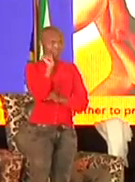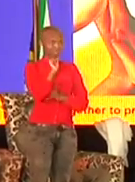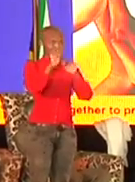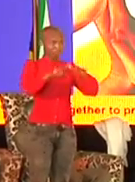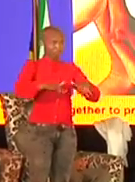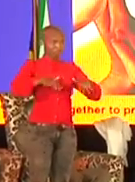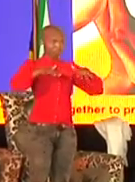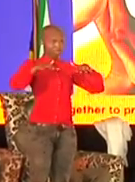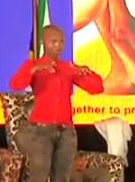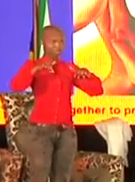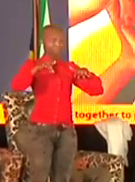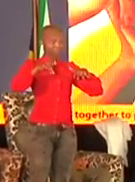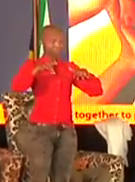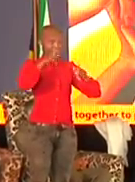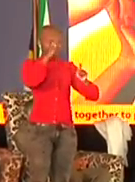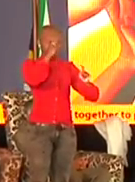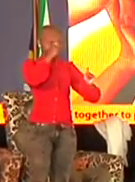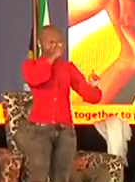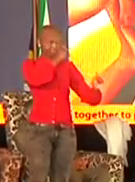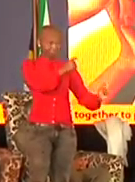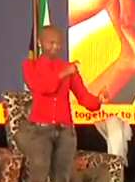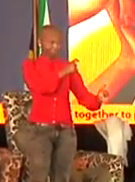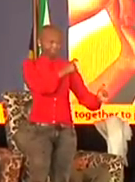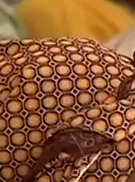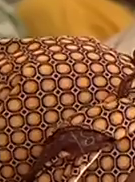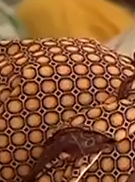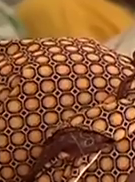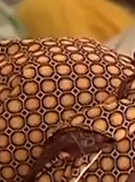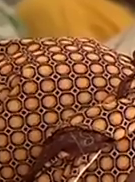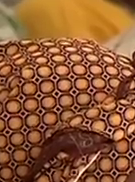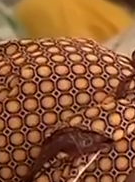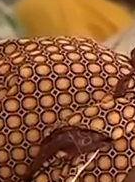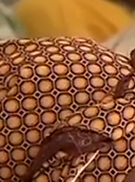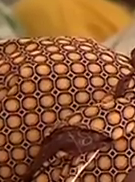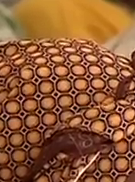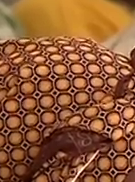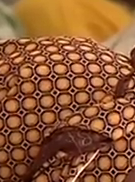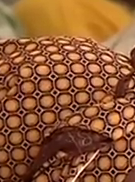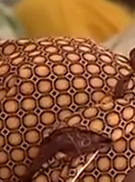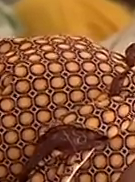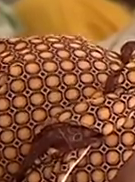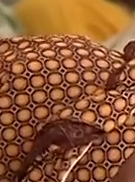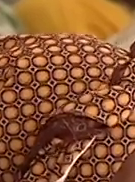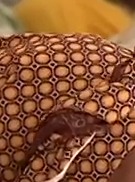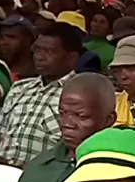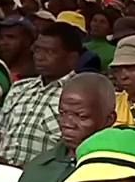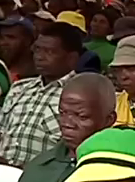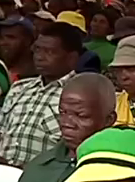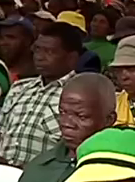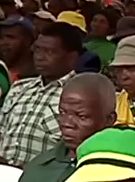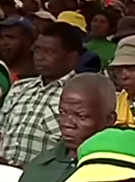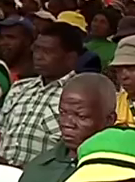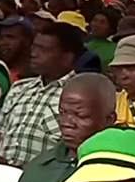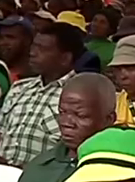As we gather here today in Soweto, we are joined by millions of people around the world